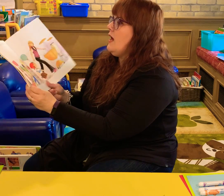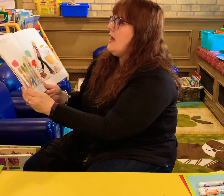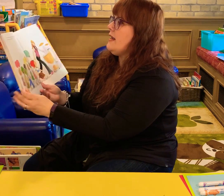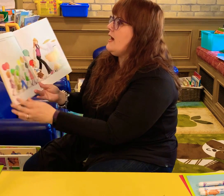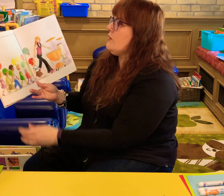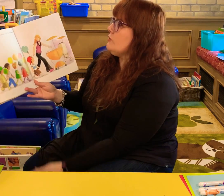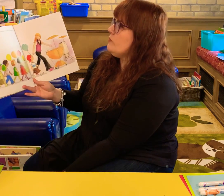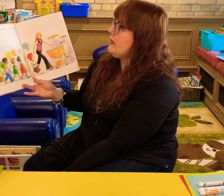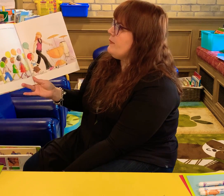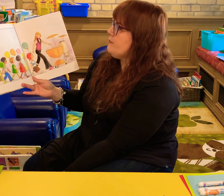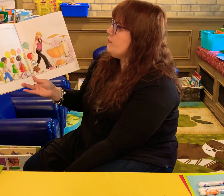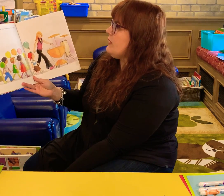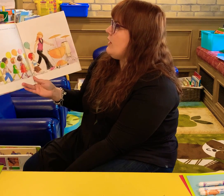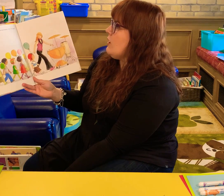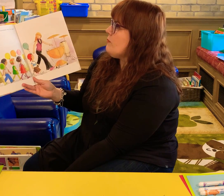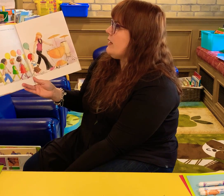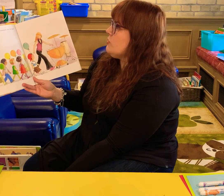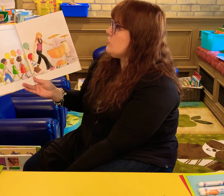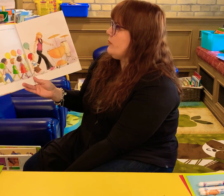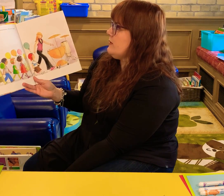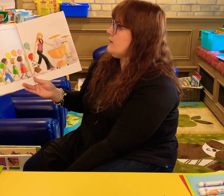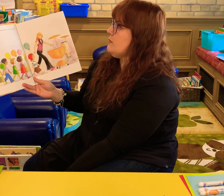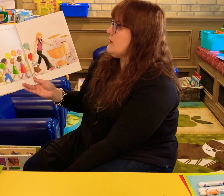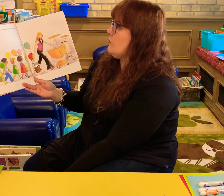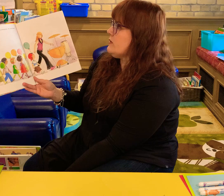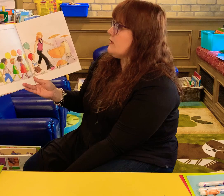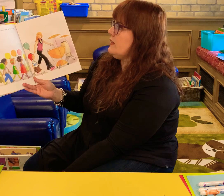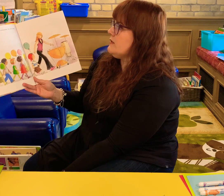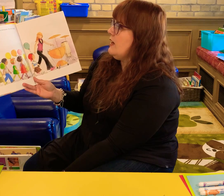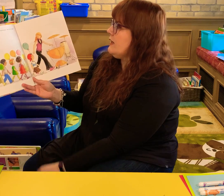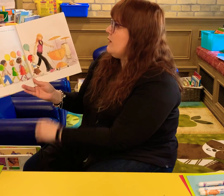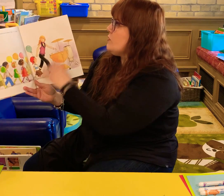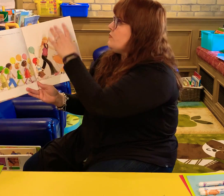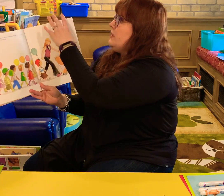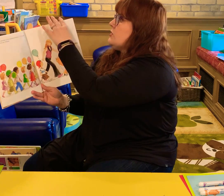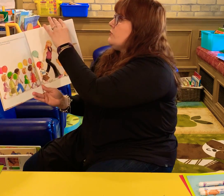Now you can play on my instruments, Mrs. Elwin signs. Come with me, children.